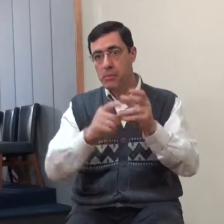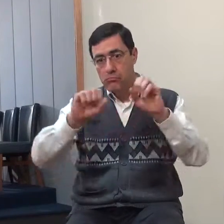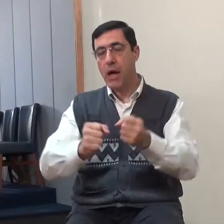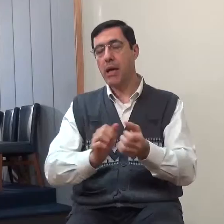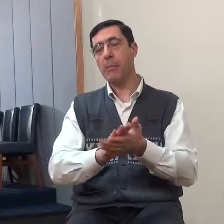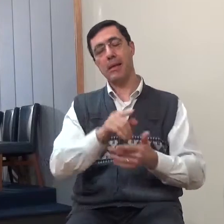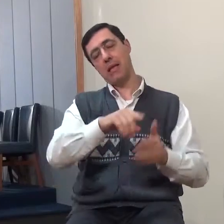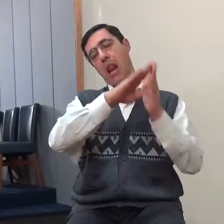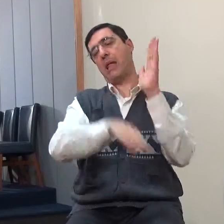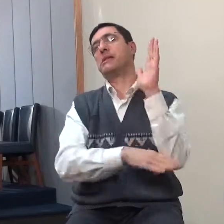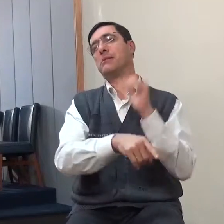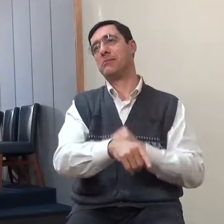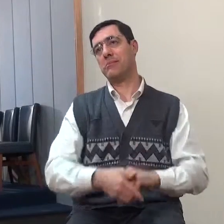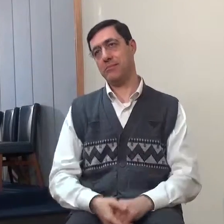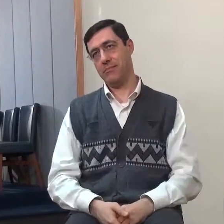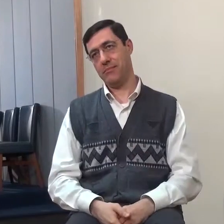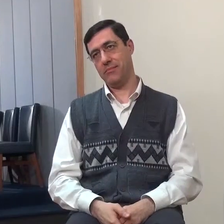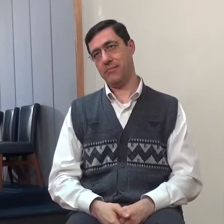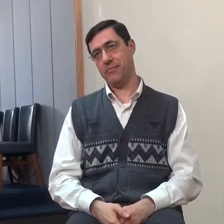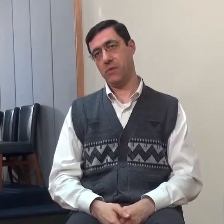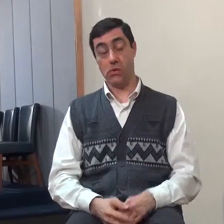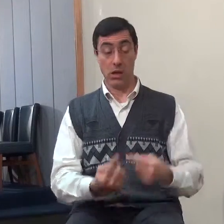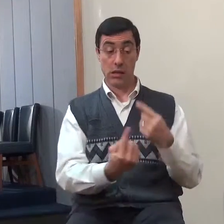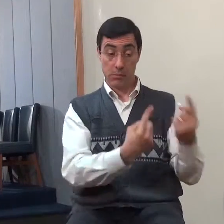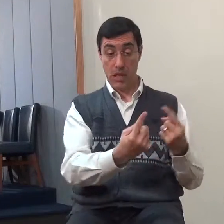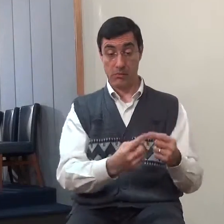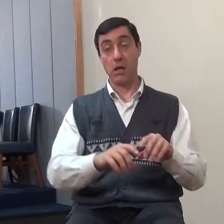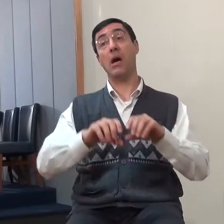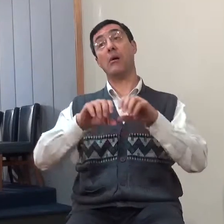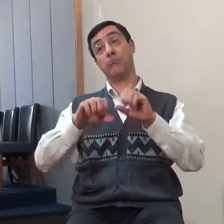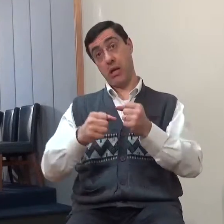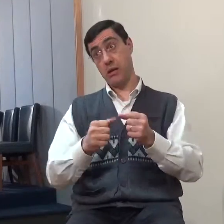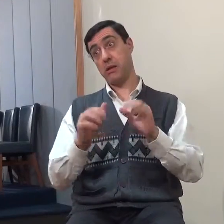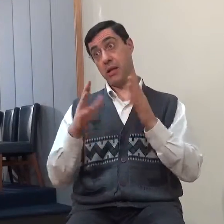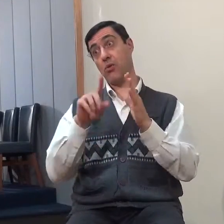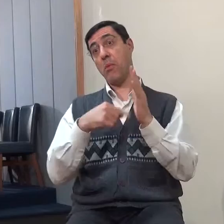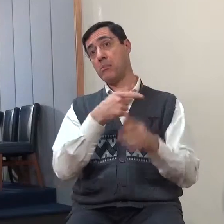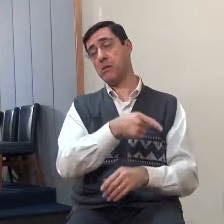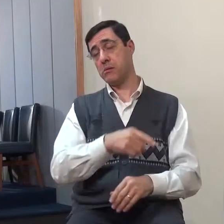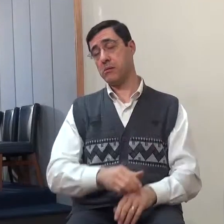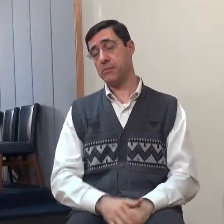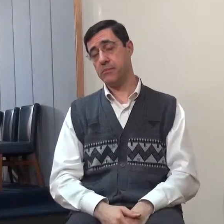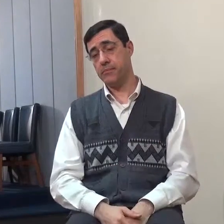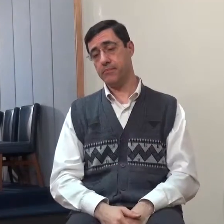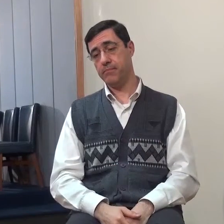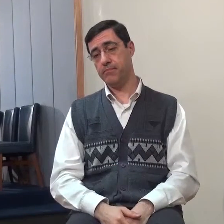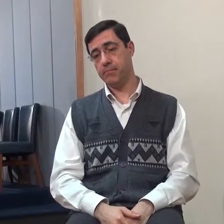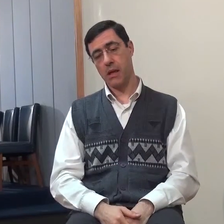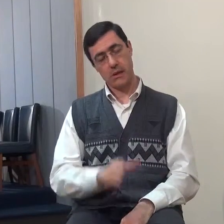church. What a tragedy that is. And yet they believe the gospel. We have to be